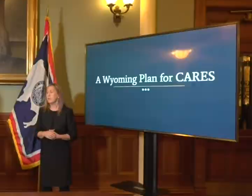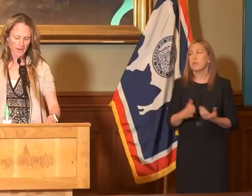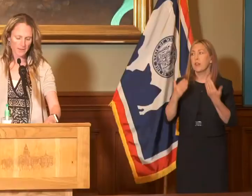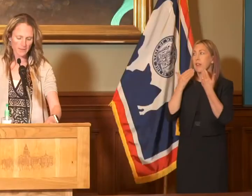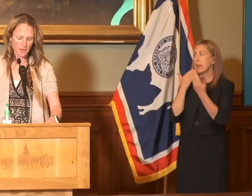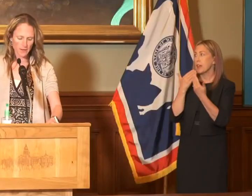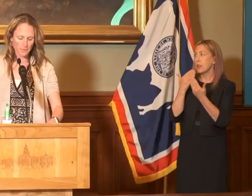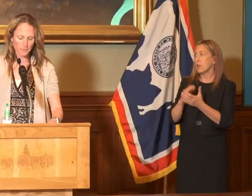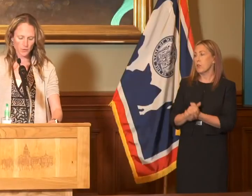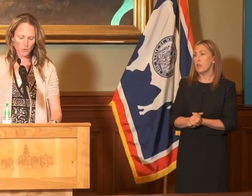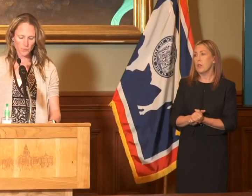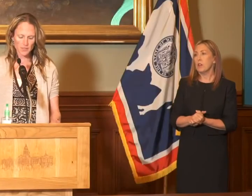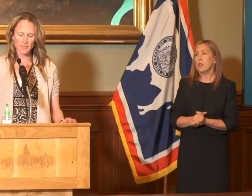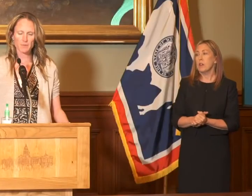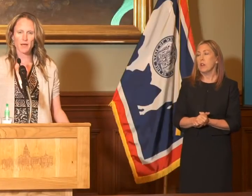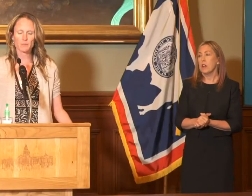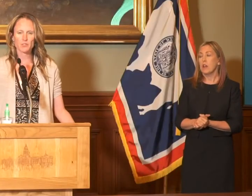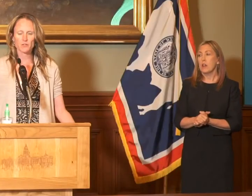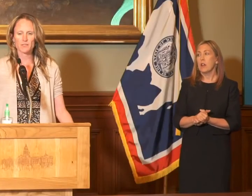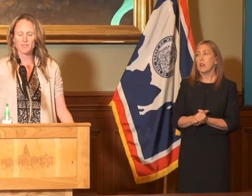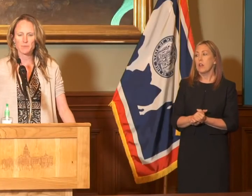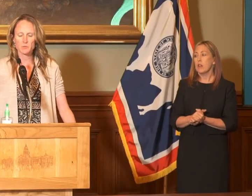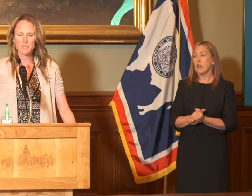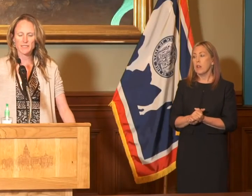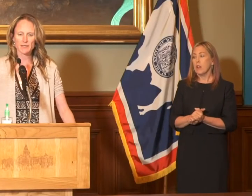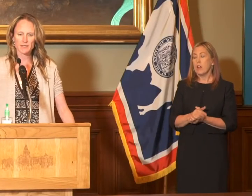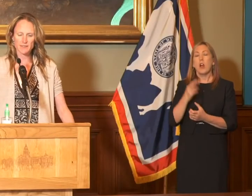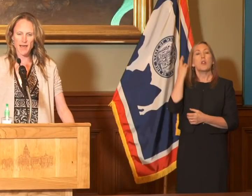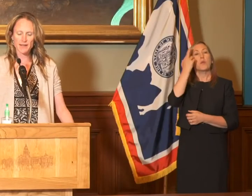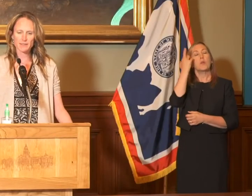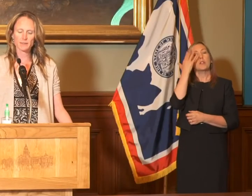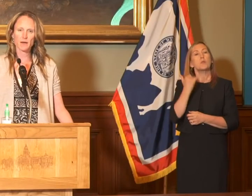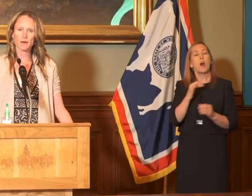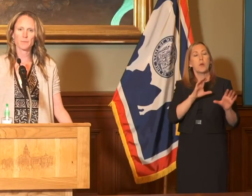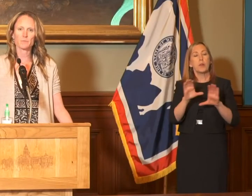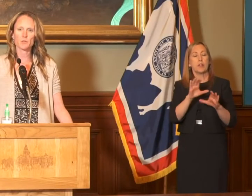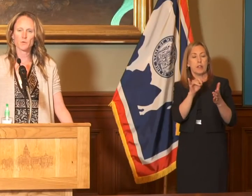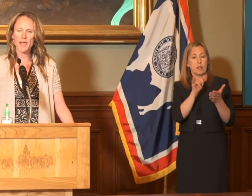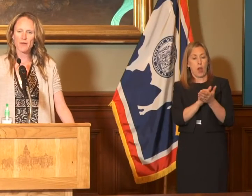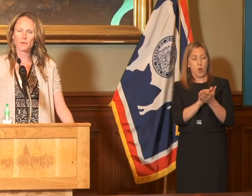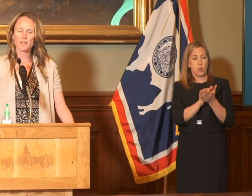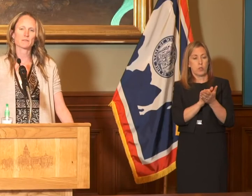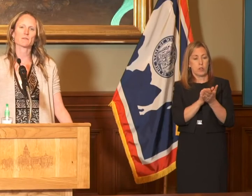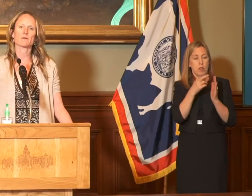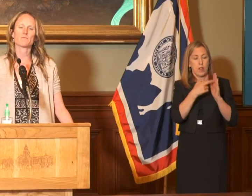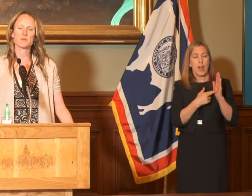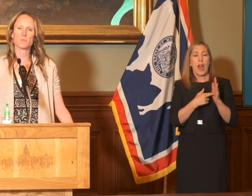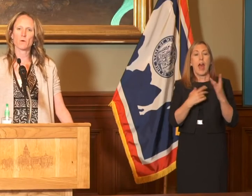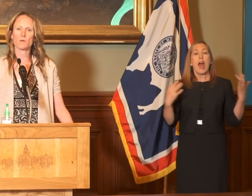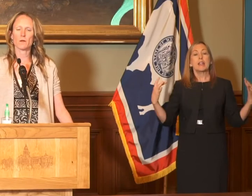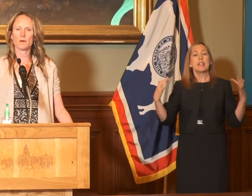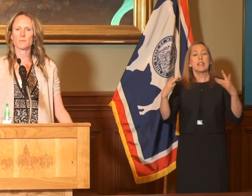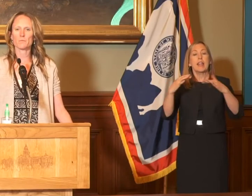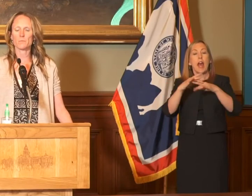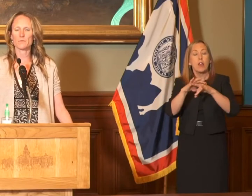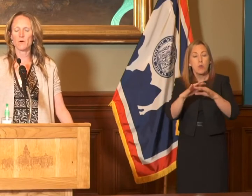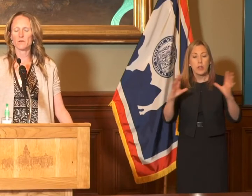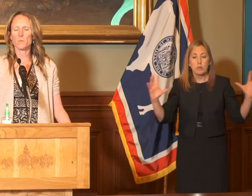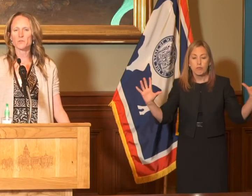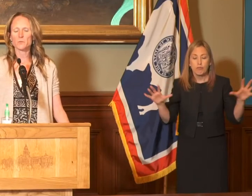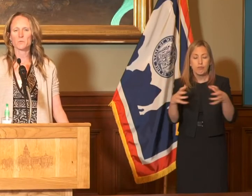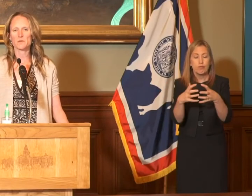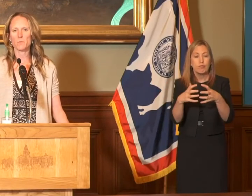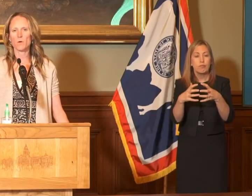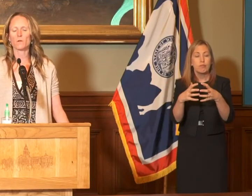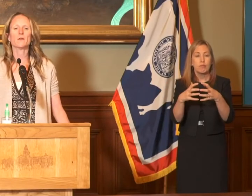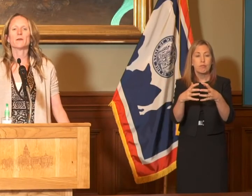thank you. And the reasoning behind we took the steps we did is that gatherings of people